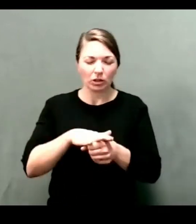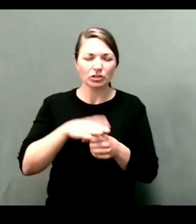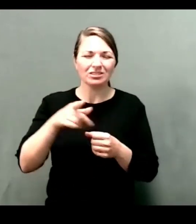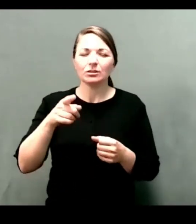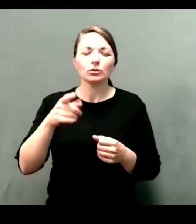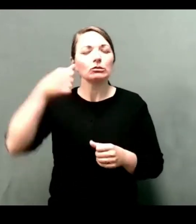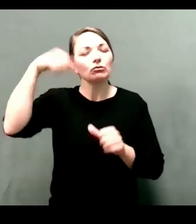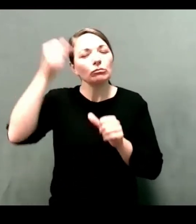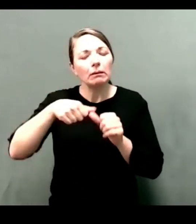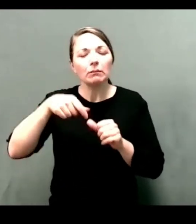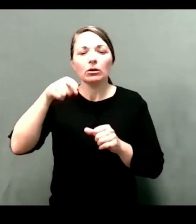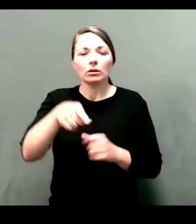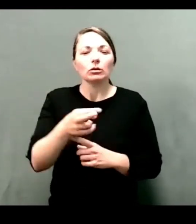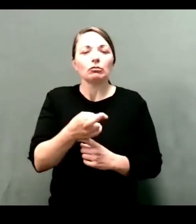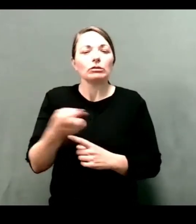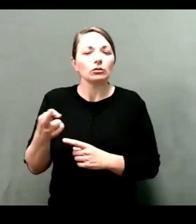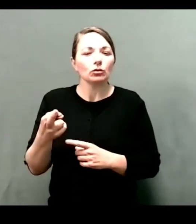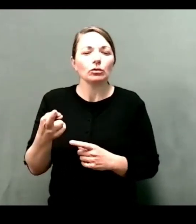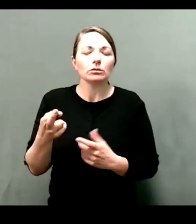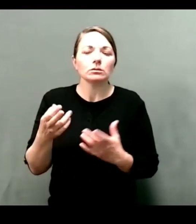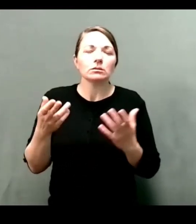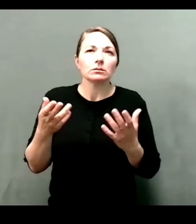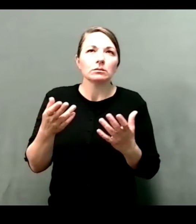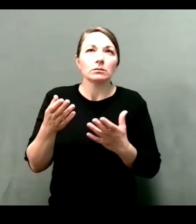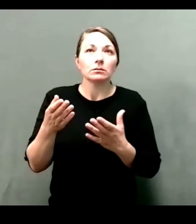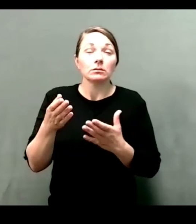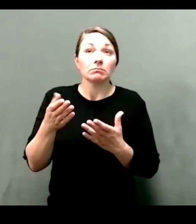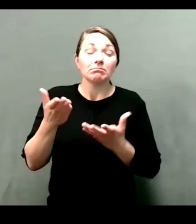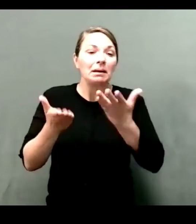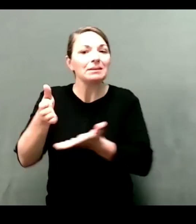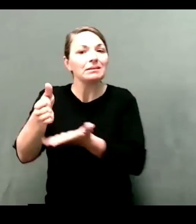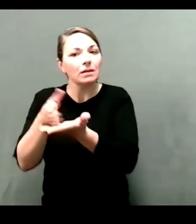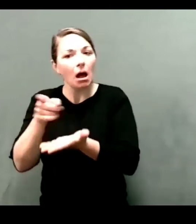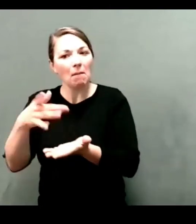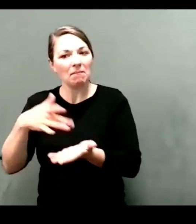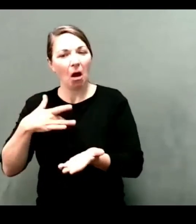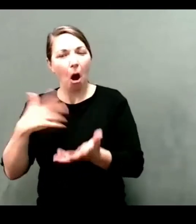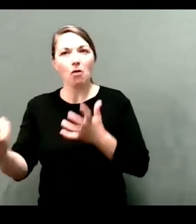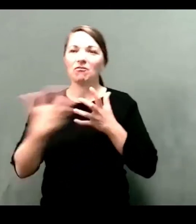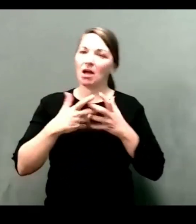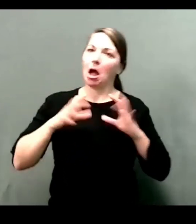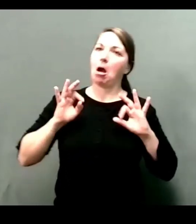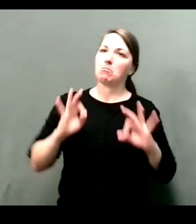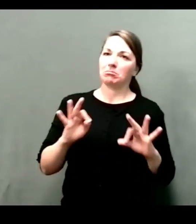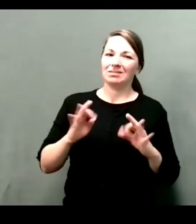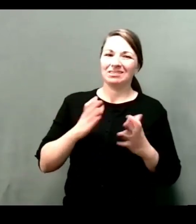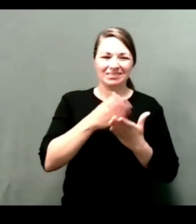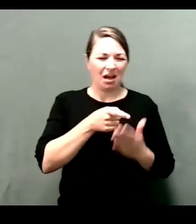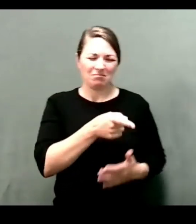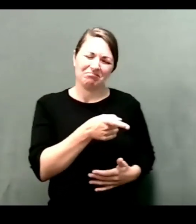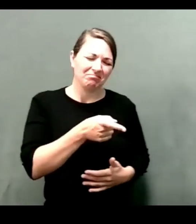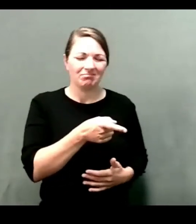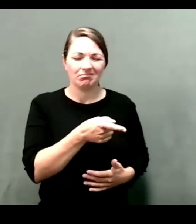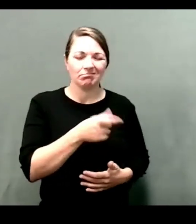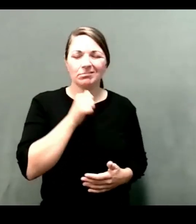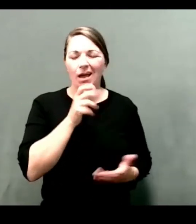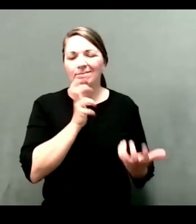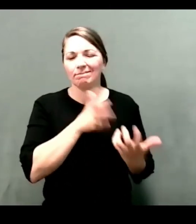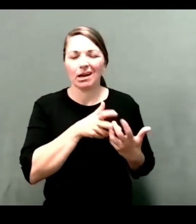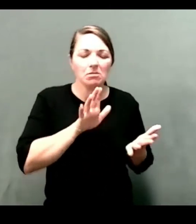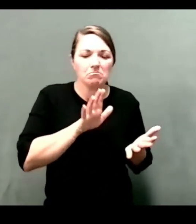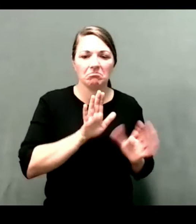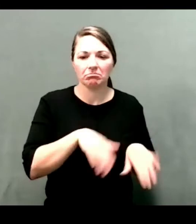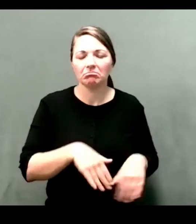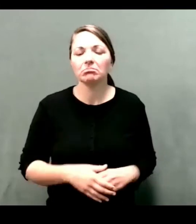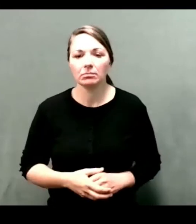that in mind that this resource can be, there are parts and pieces of it that might fit you, and there are parts and pieces that may not. So for this first